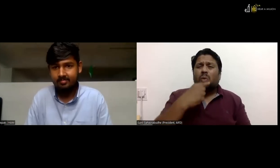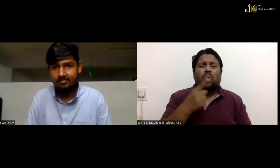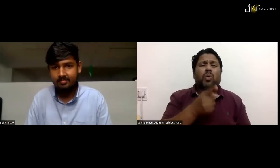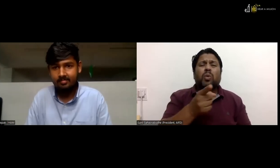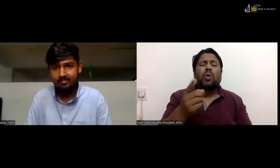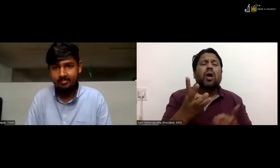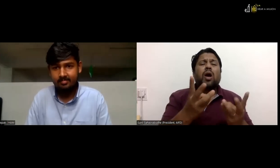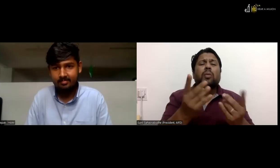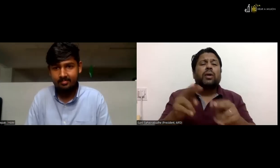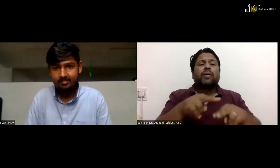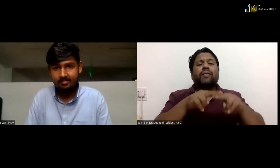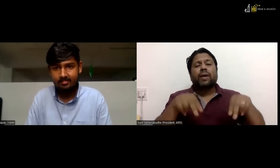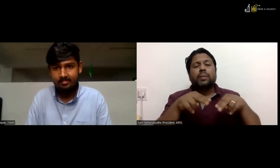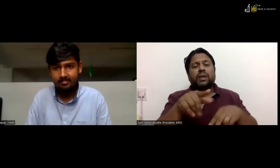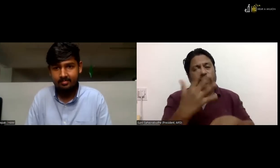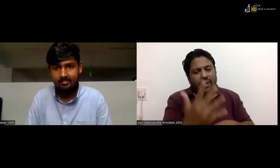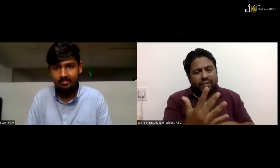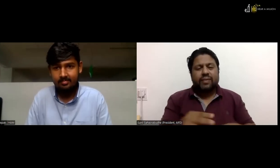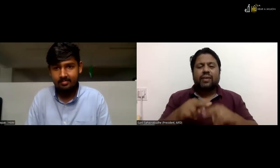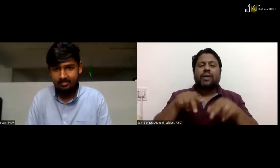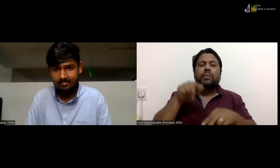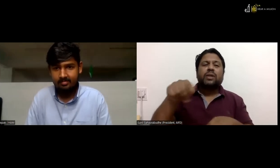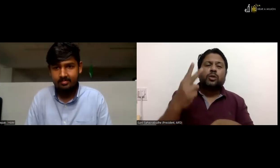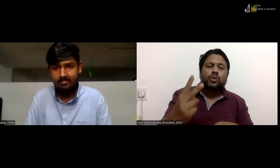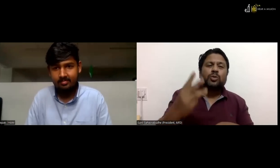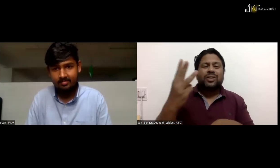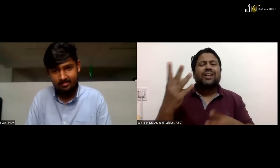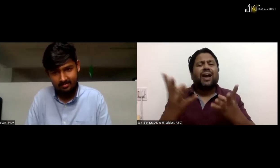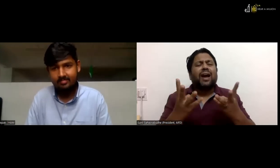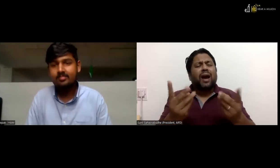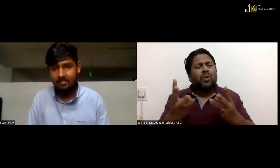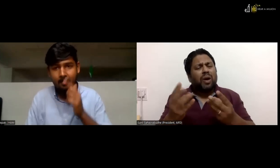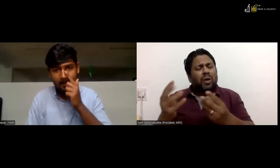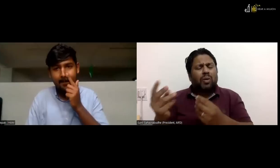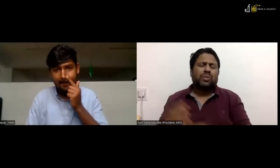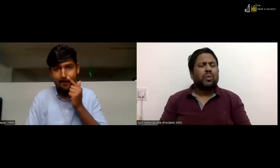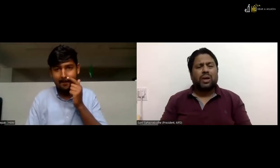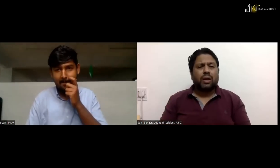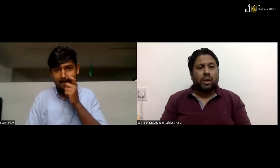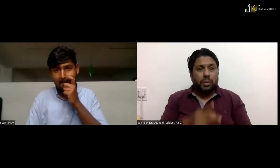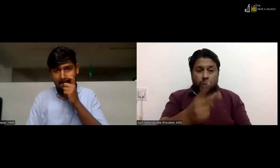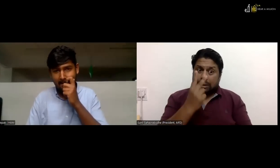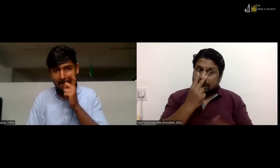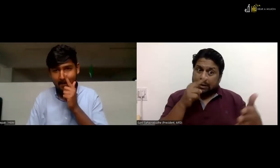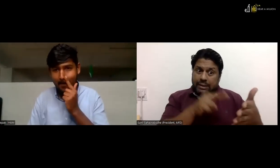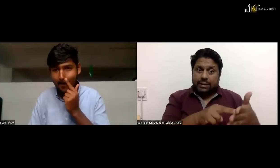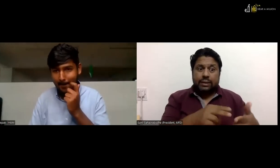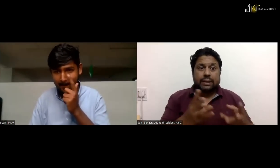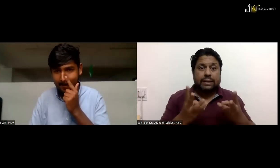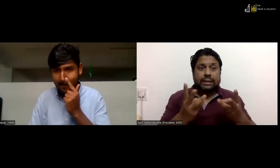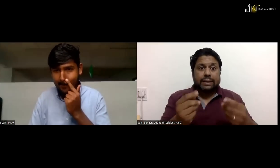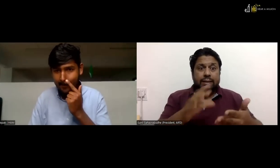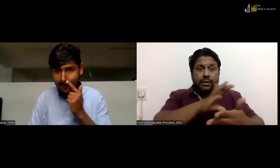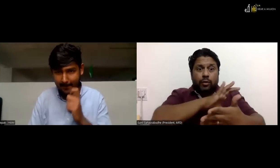for the population. That how many people we have in our family. Like maybe there is a family who have